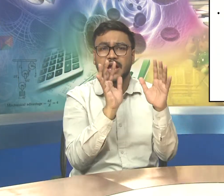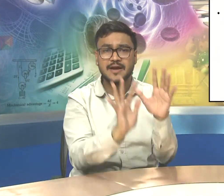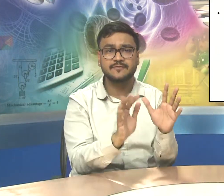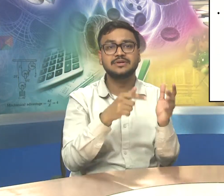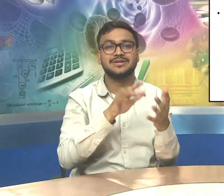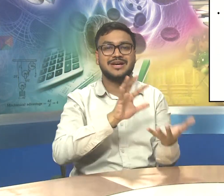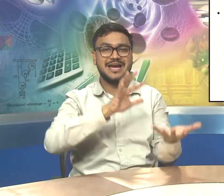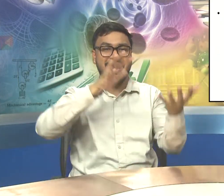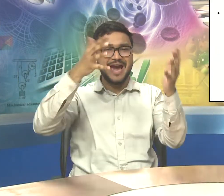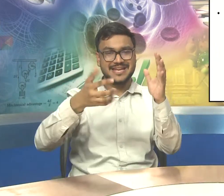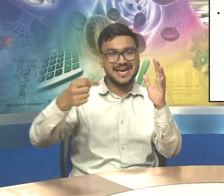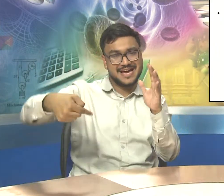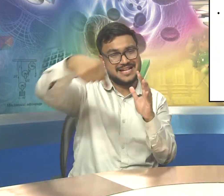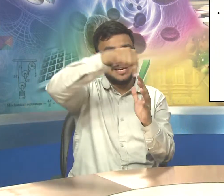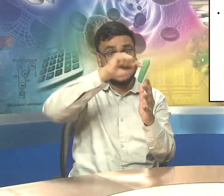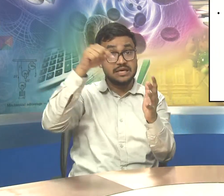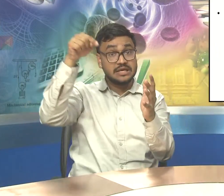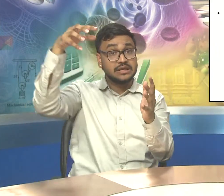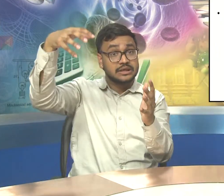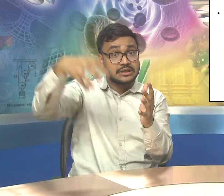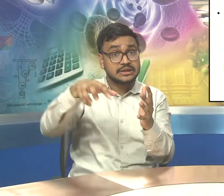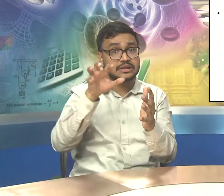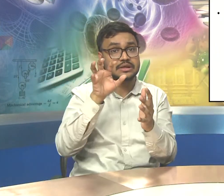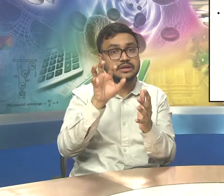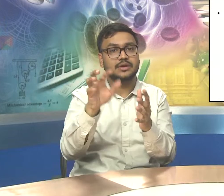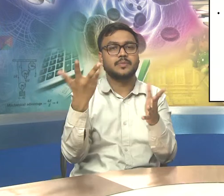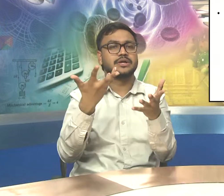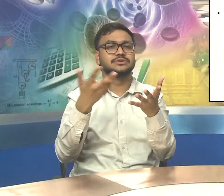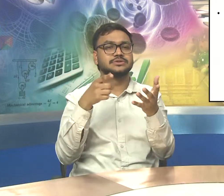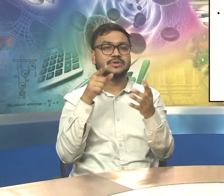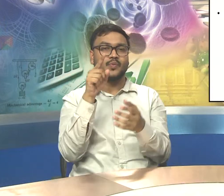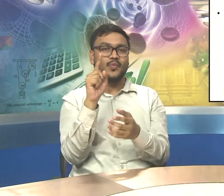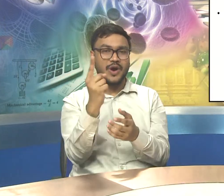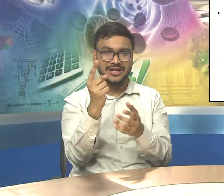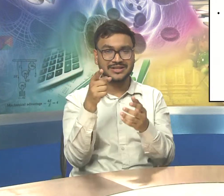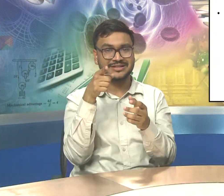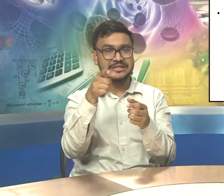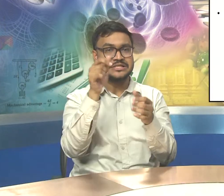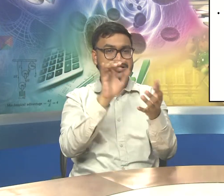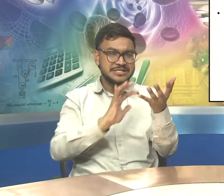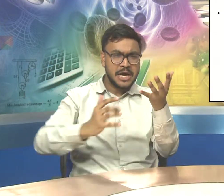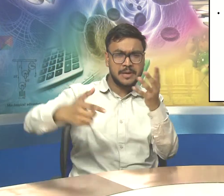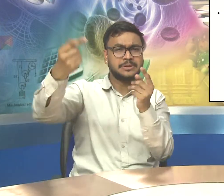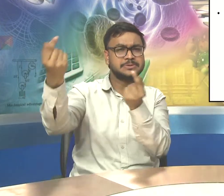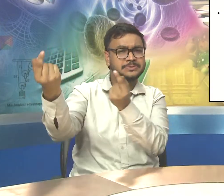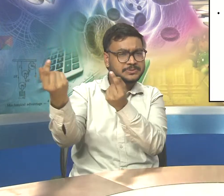Also, some sign languages are used in more than one country.